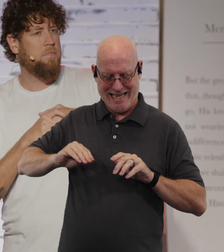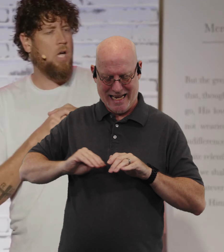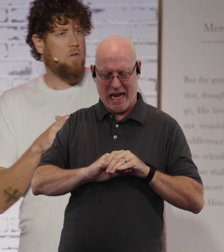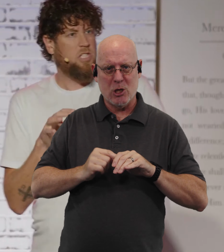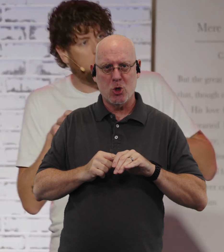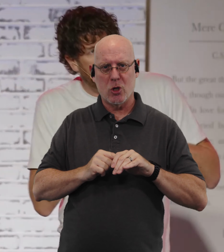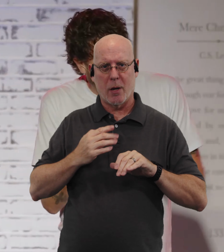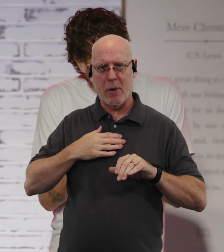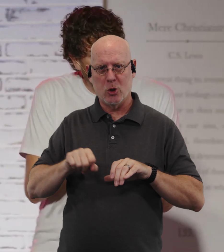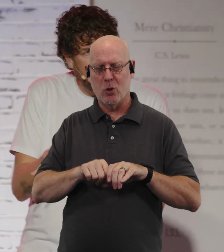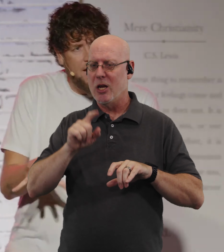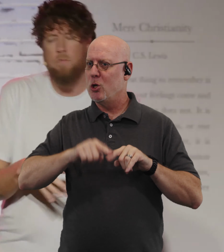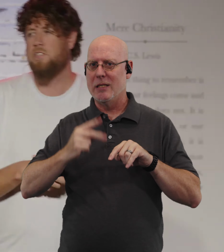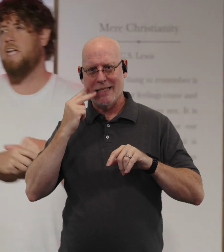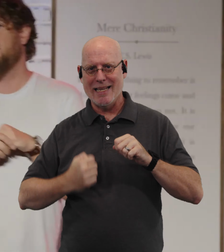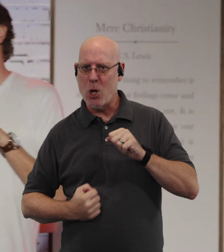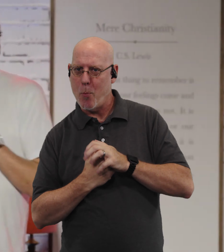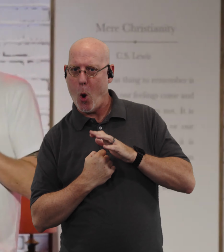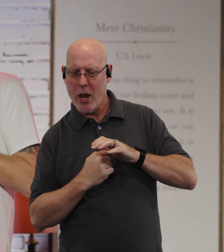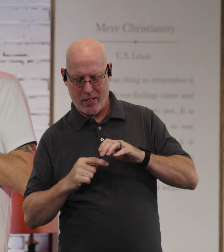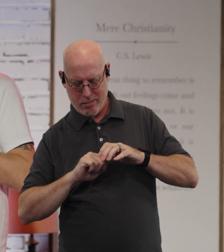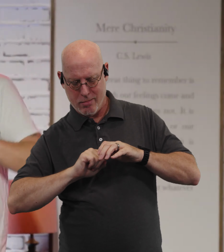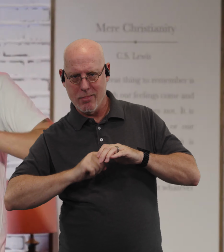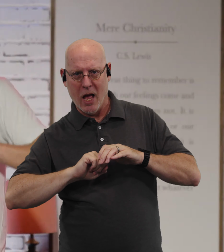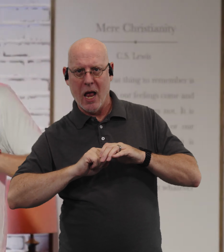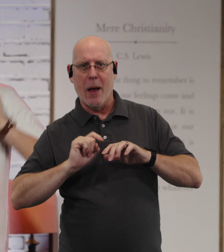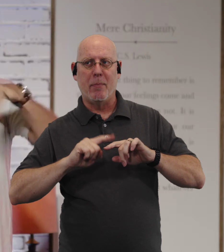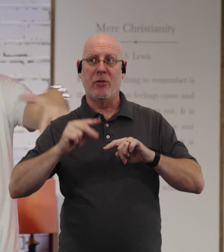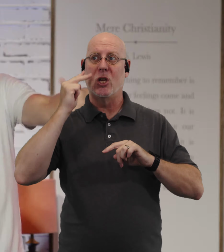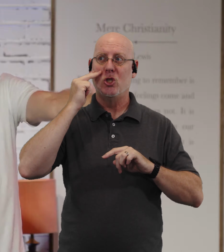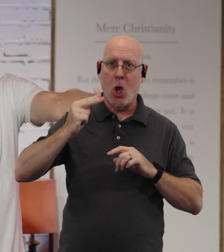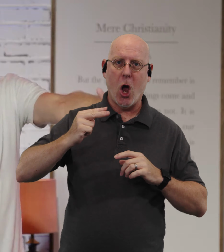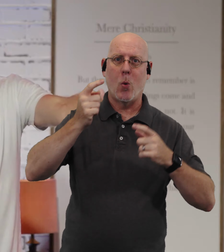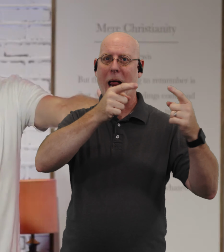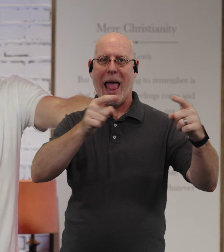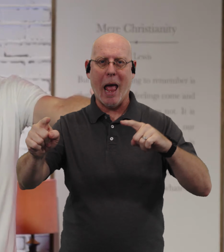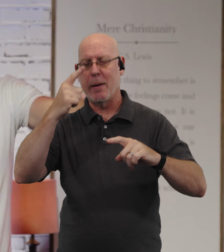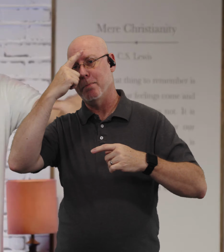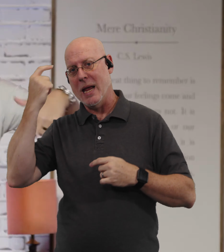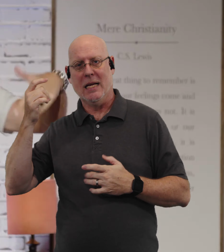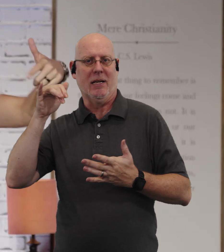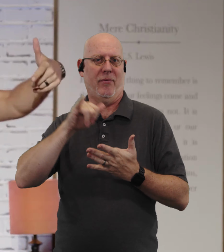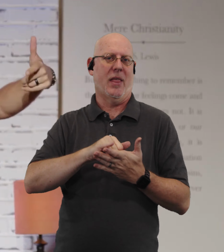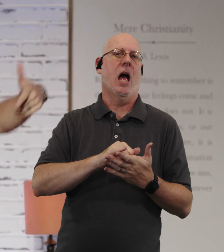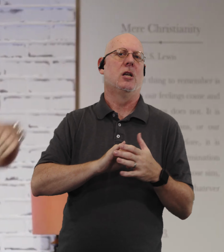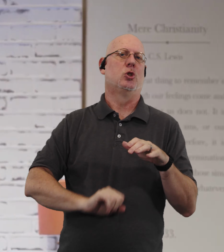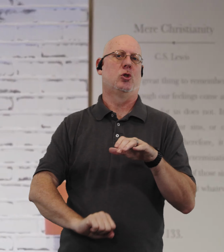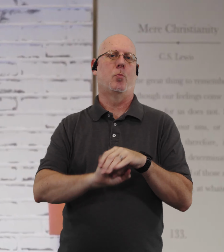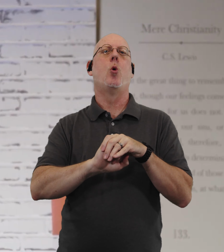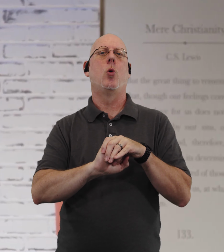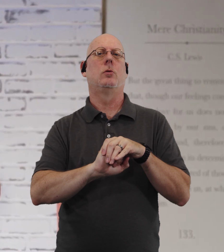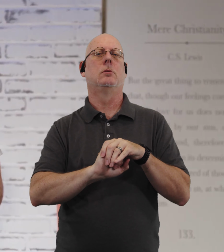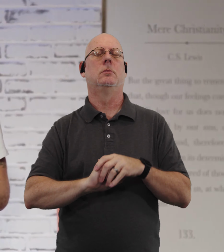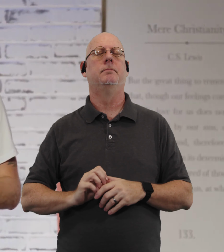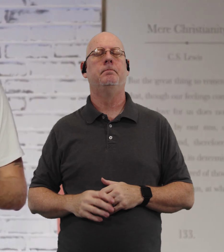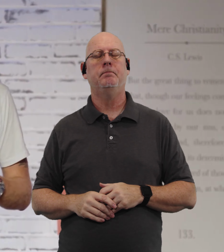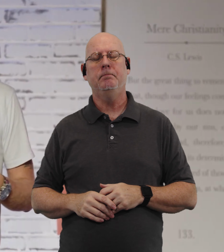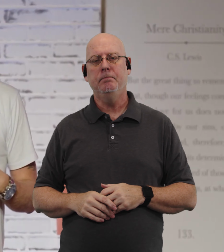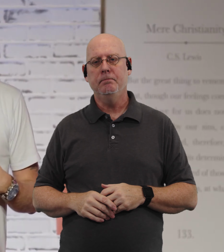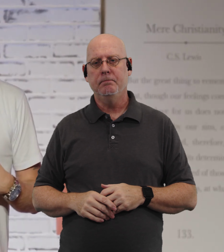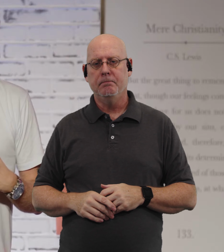inserts themselves, the support that I had received, but they saw the manifestation, the result of that